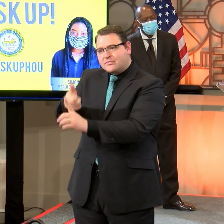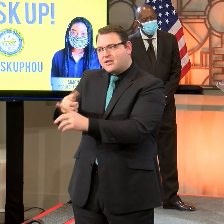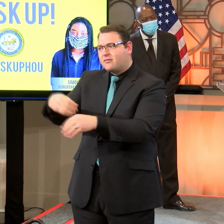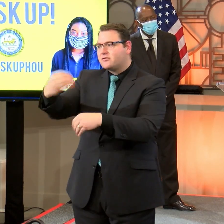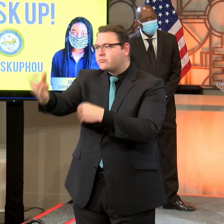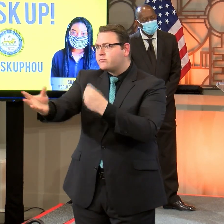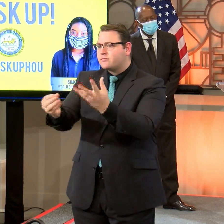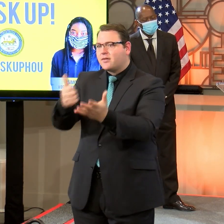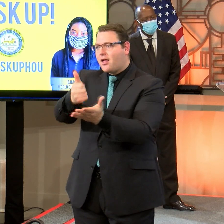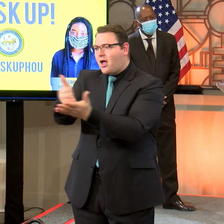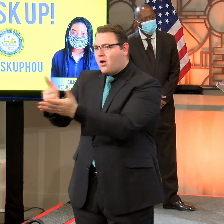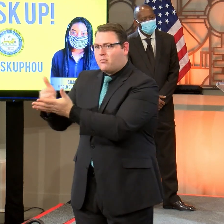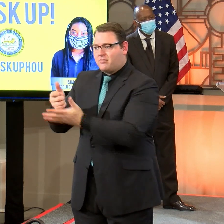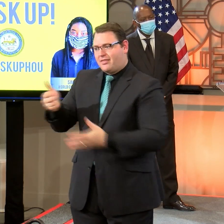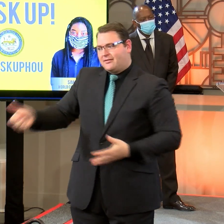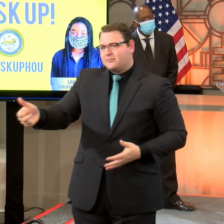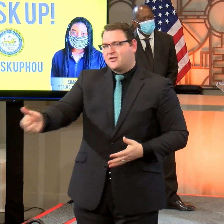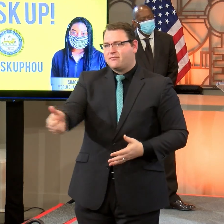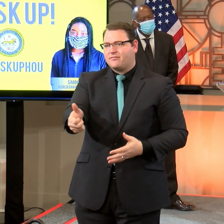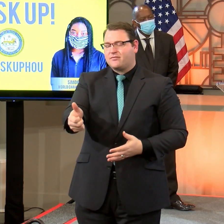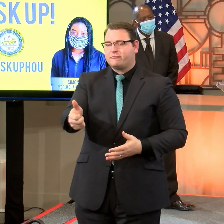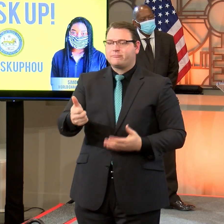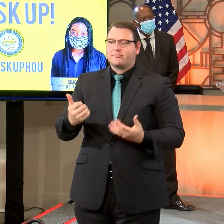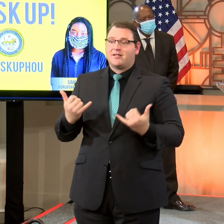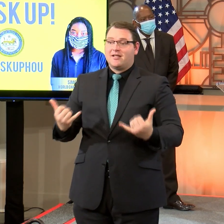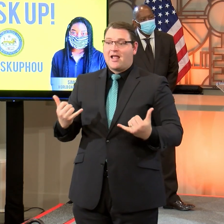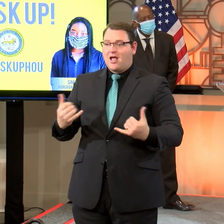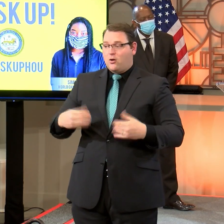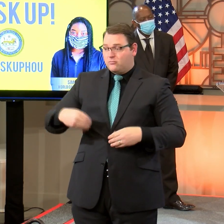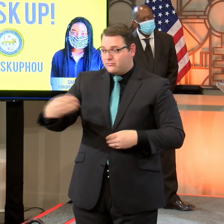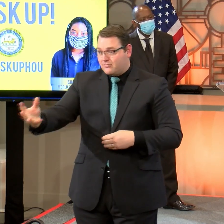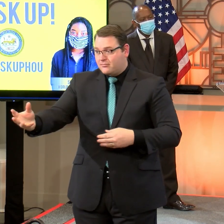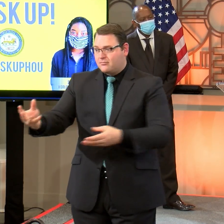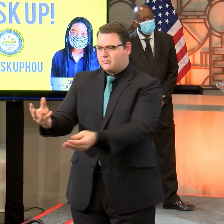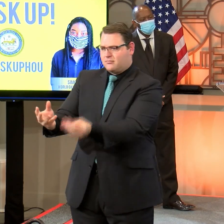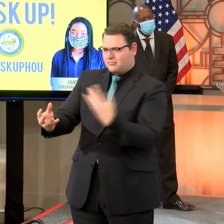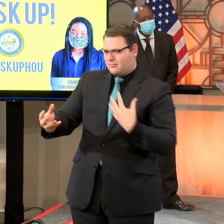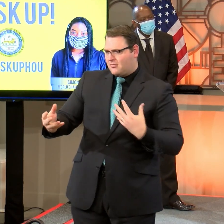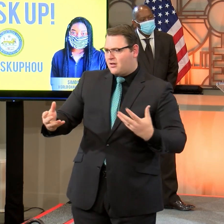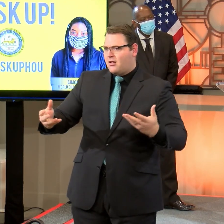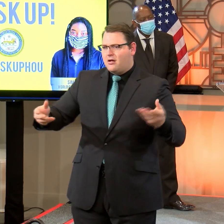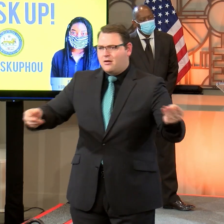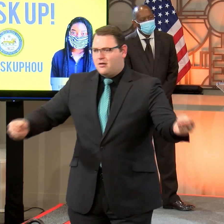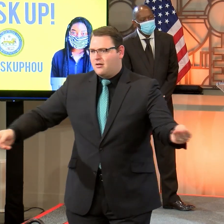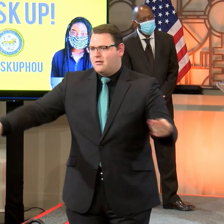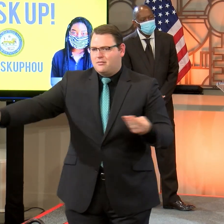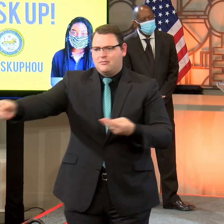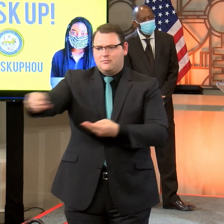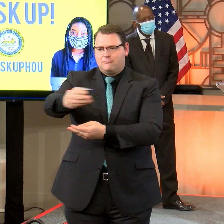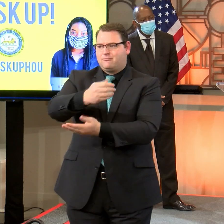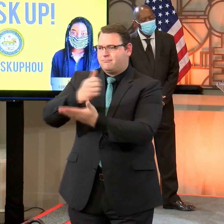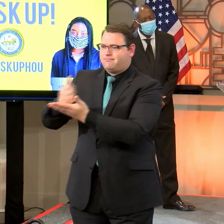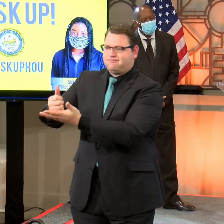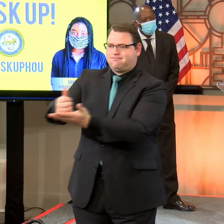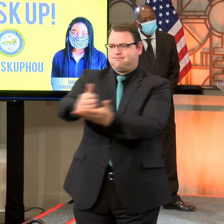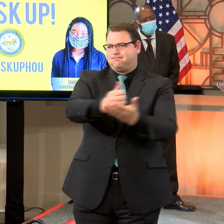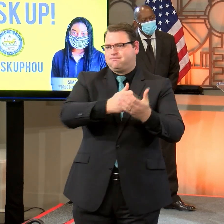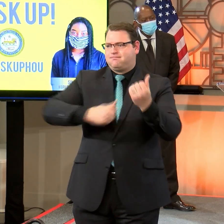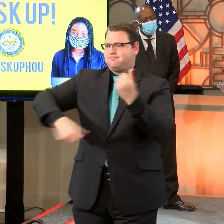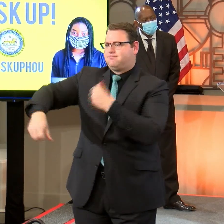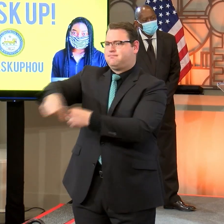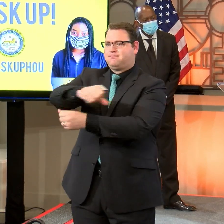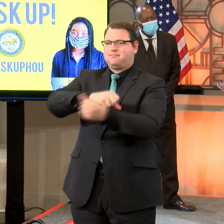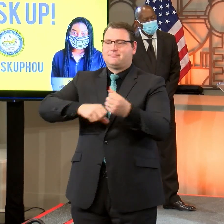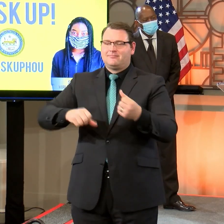we see that this is a cyclical opportunity for all of us in Houston to come together and help each other. That's why you've been seeing